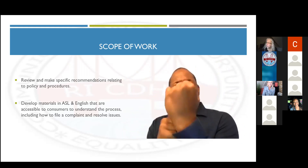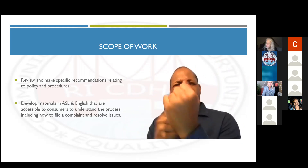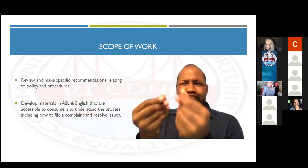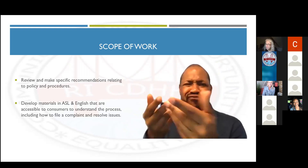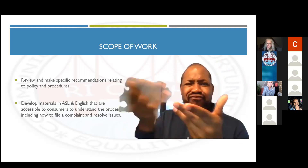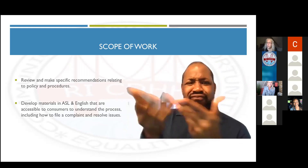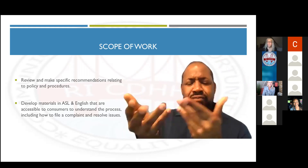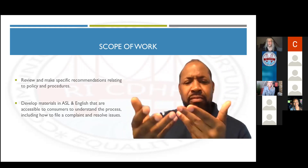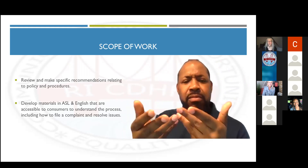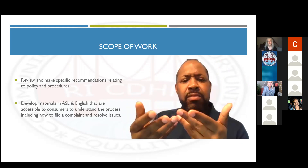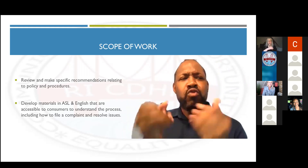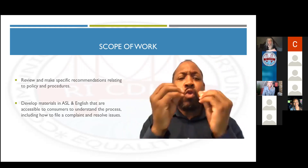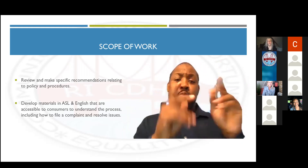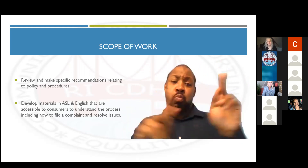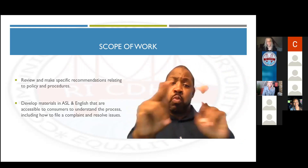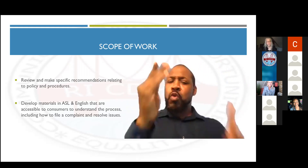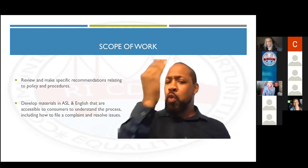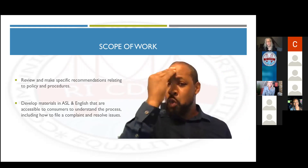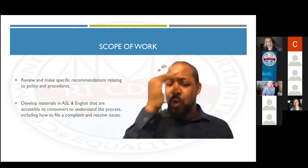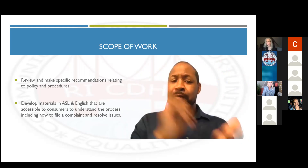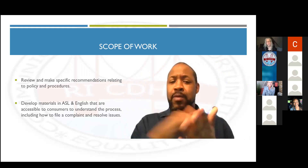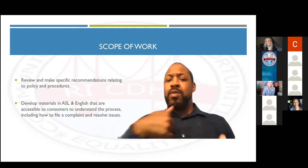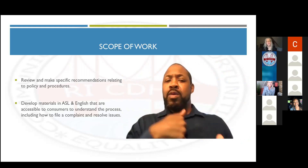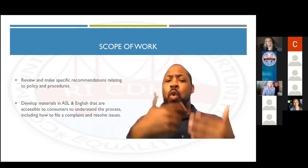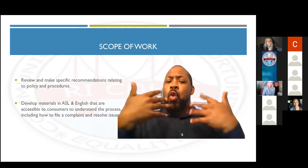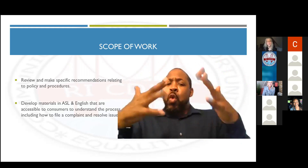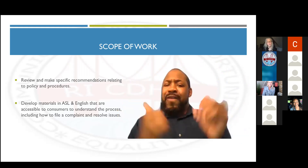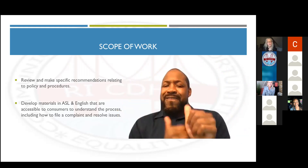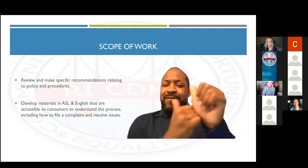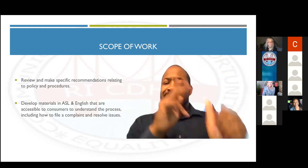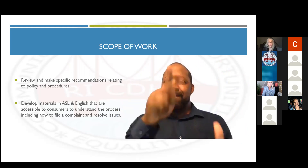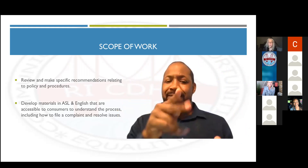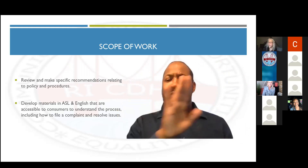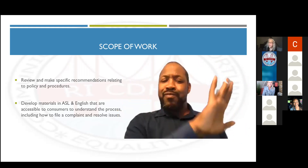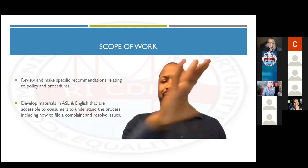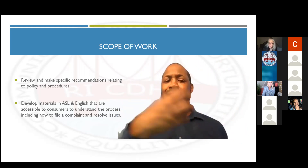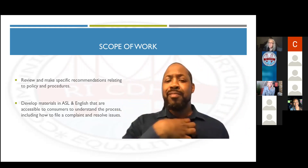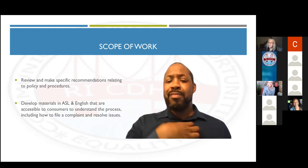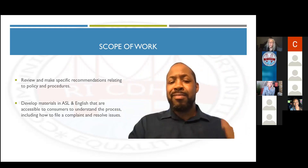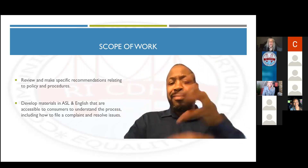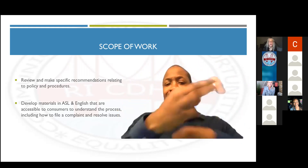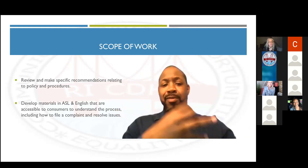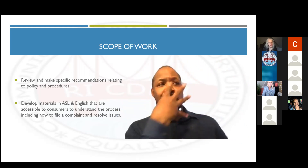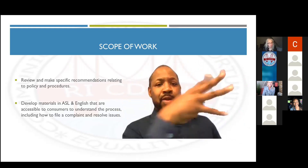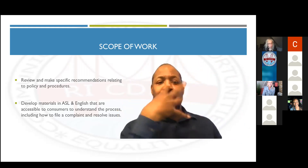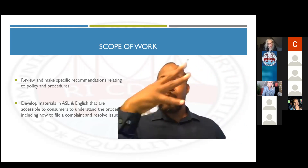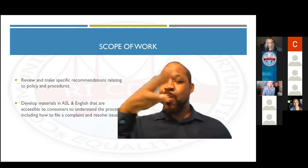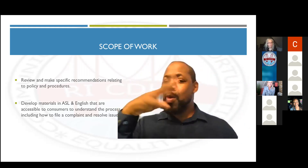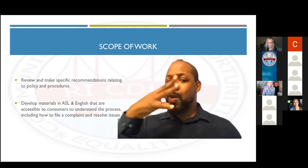letting us know, and we'll try to resolve it. Just so that people are aware of what steps we've already taken, that we have done a follow-up on their